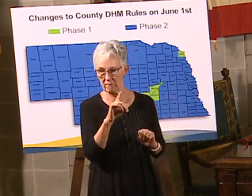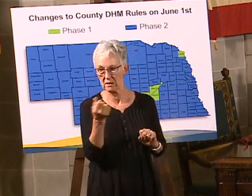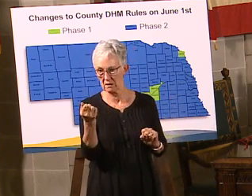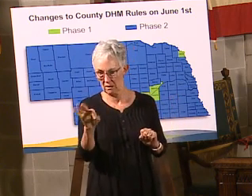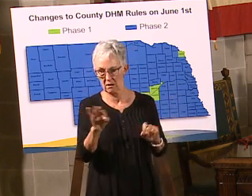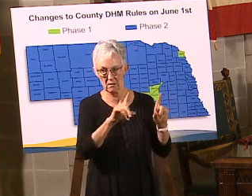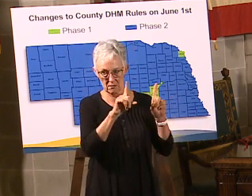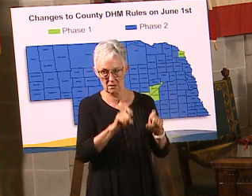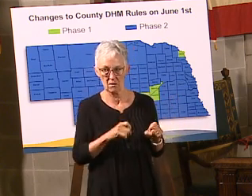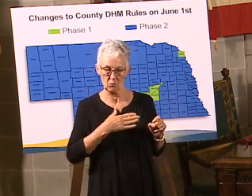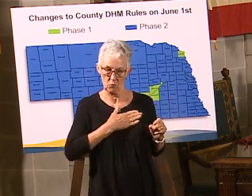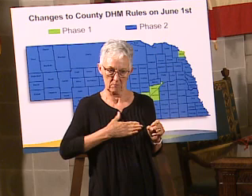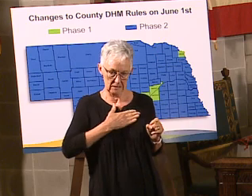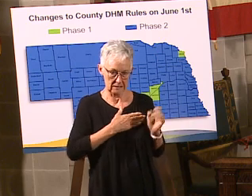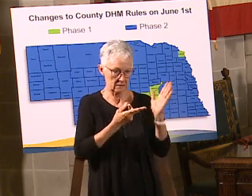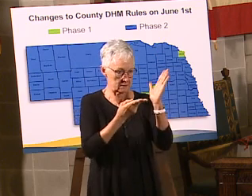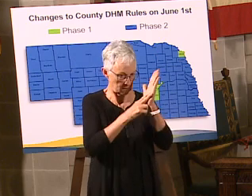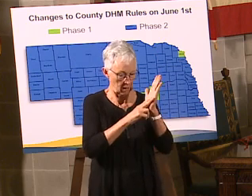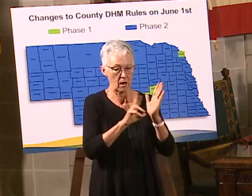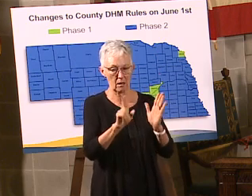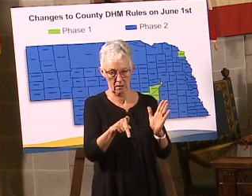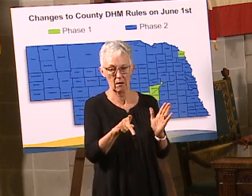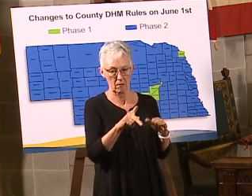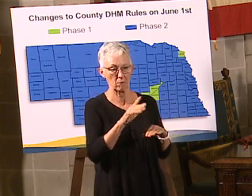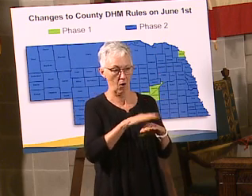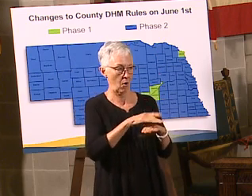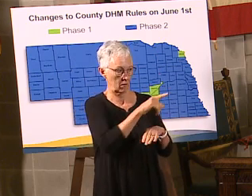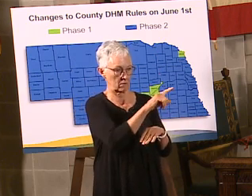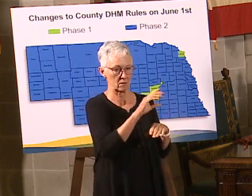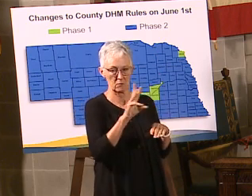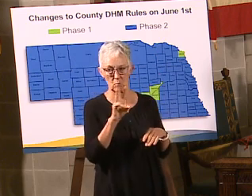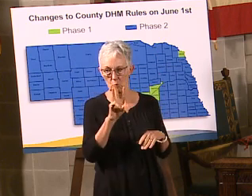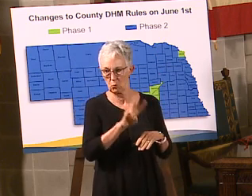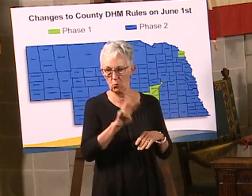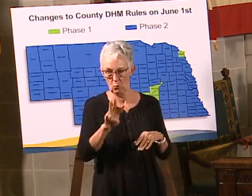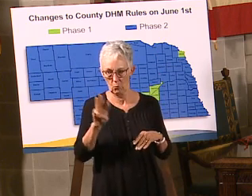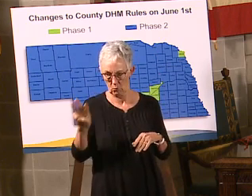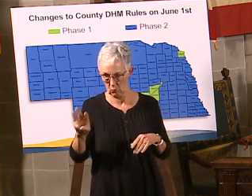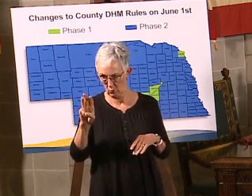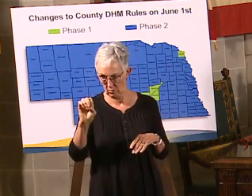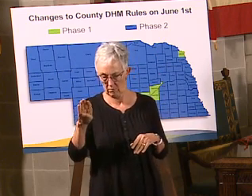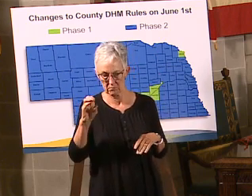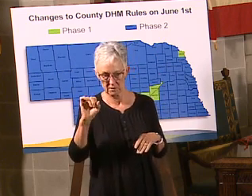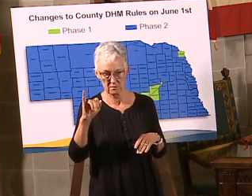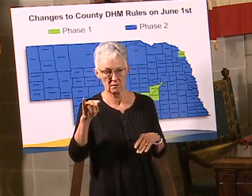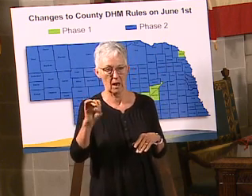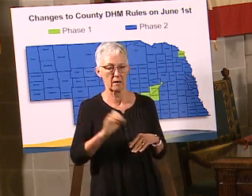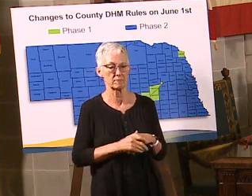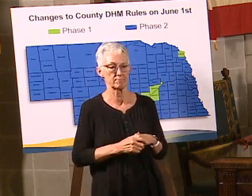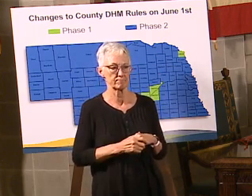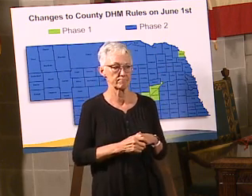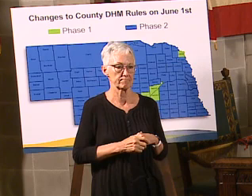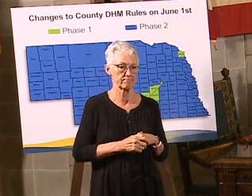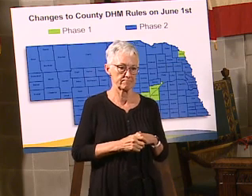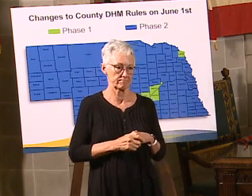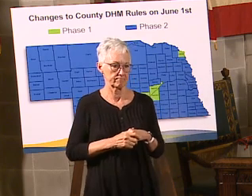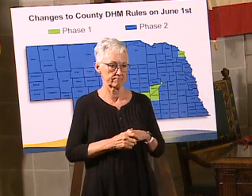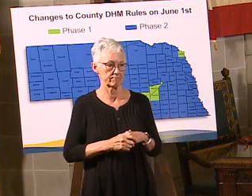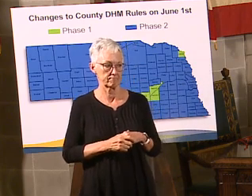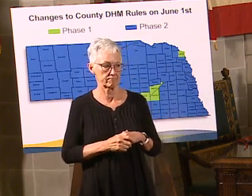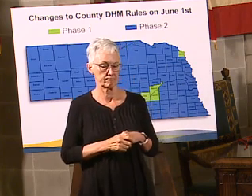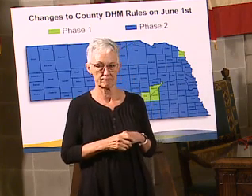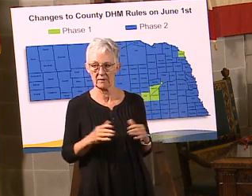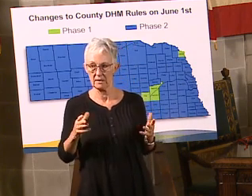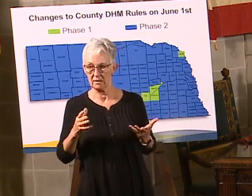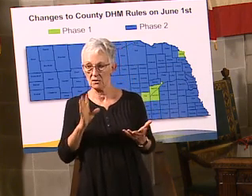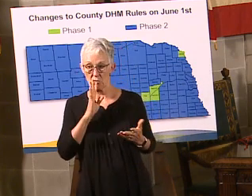up for testnebraska.com as we get started here in this shortened week after the holiday. Actually,